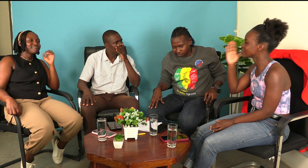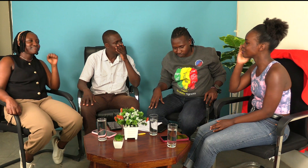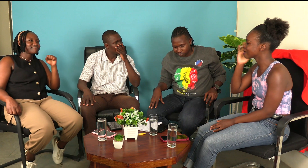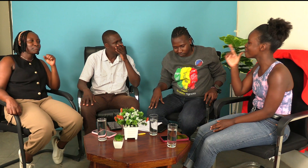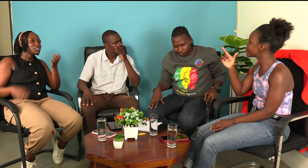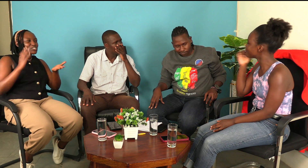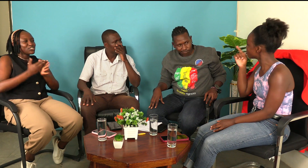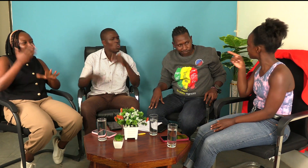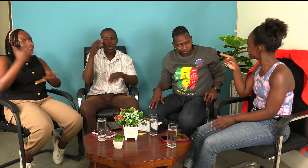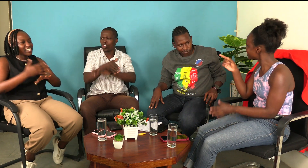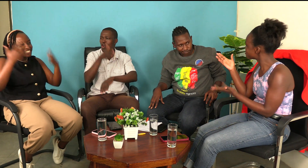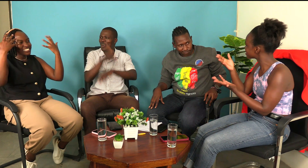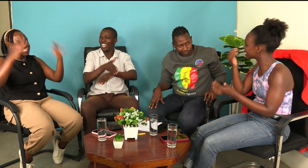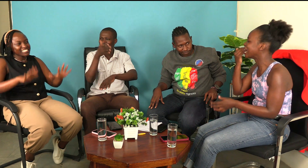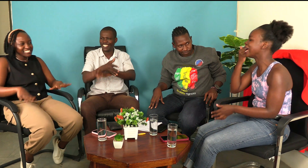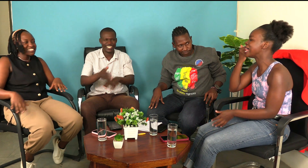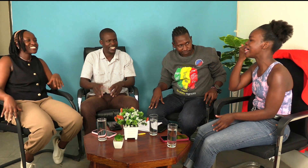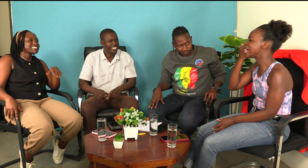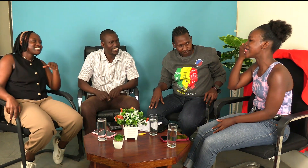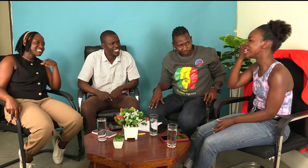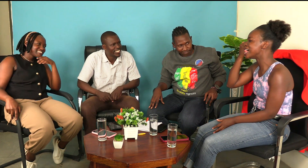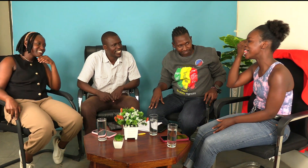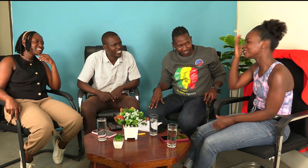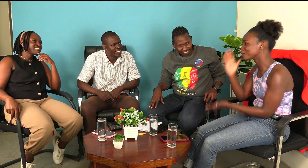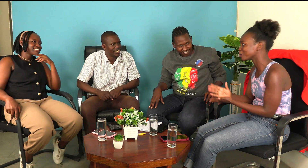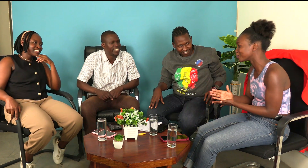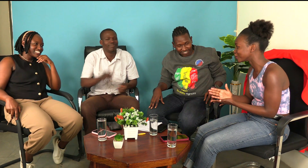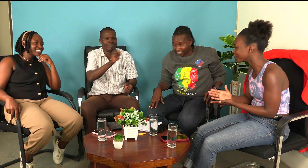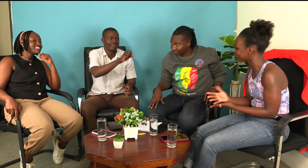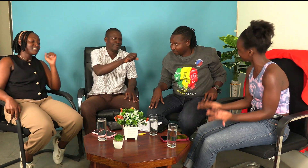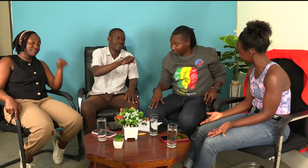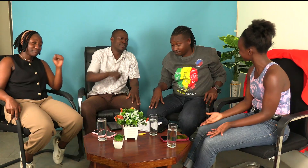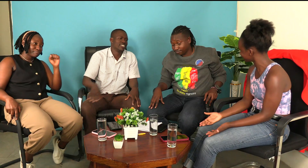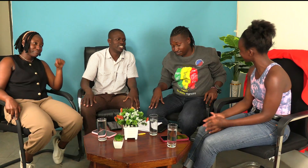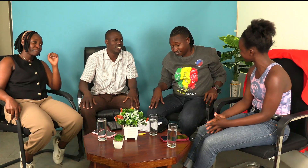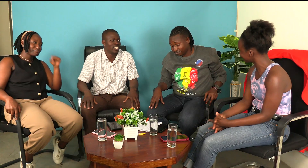love gossiping. That's true. You can't even know if And it's it true or can fake. cause Fake news. stress.